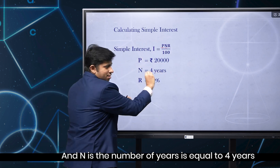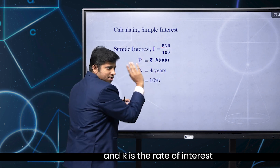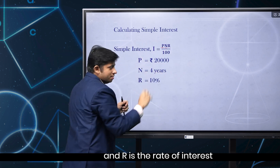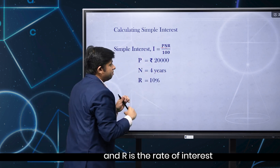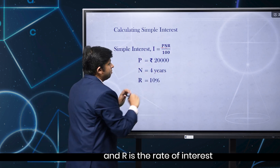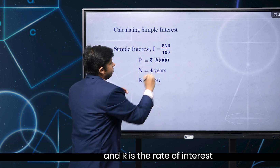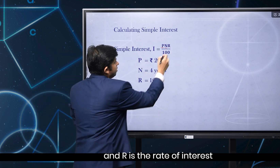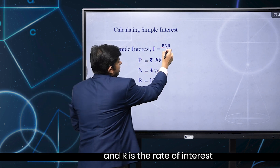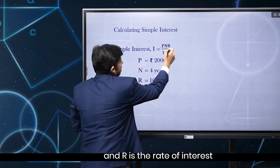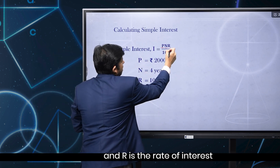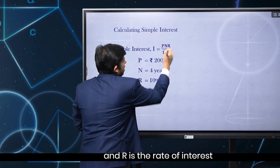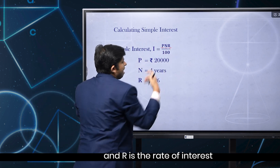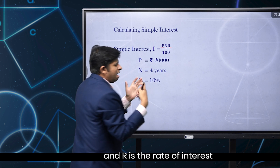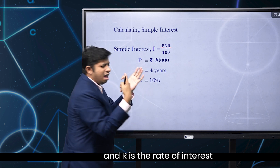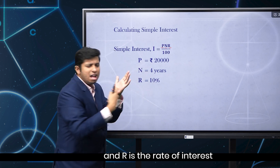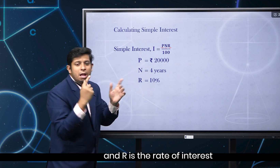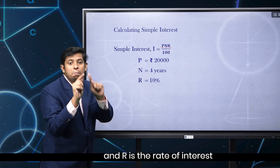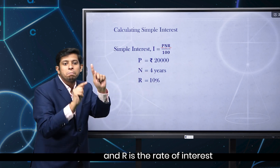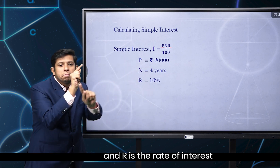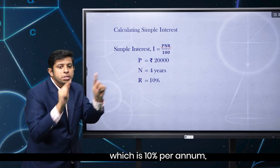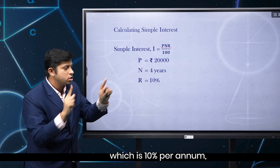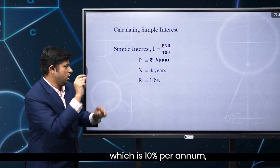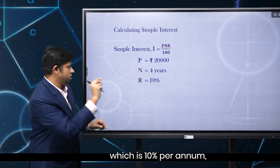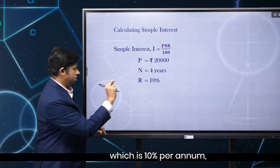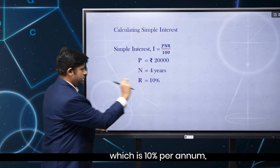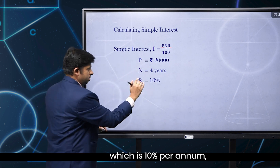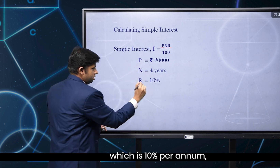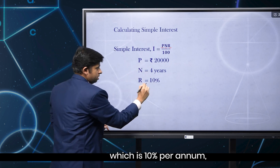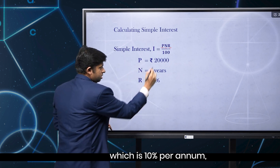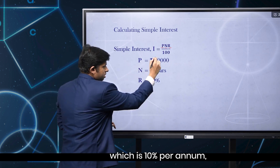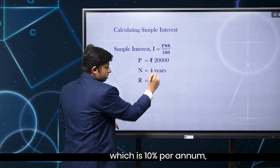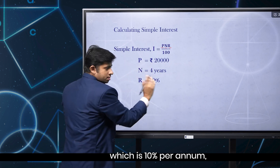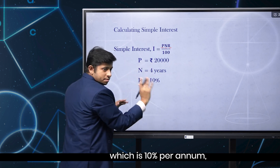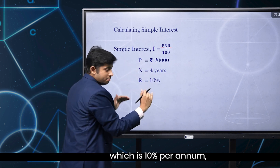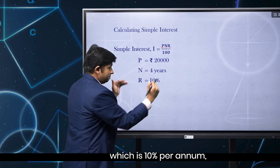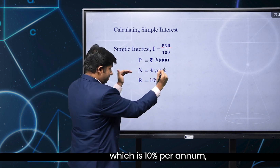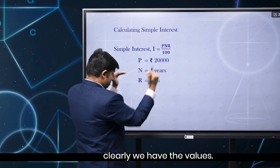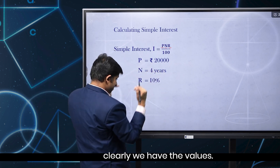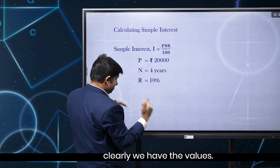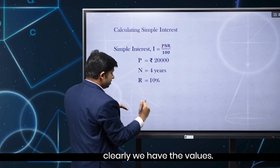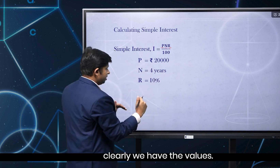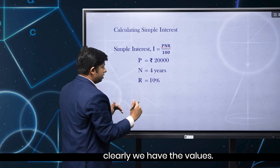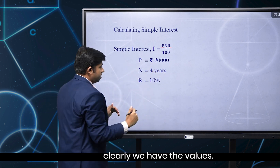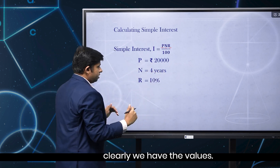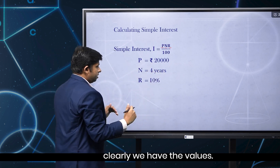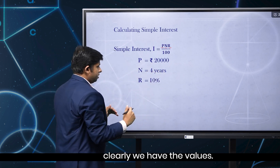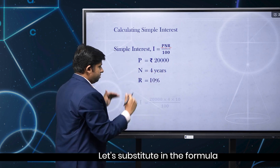And R is the rate of interest, which is 10% per annum. Clearly, we have the values.